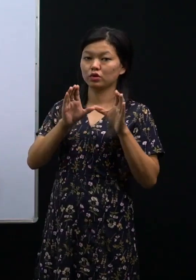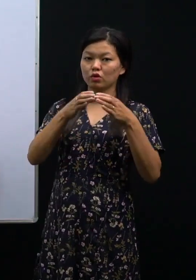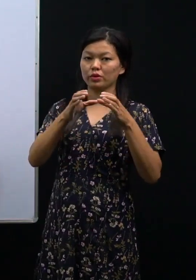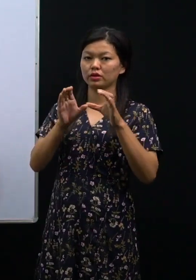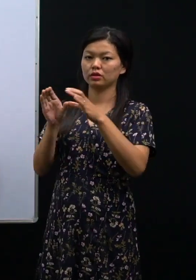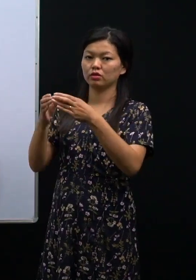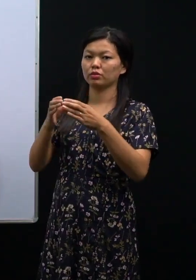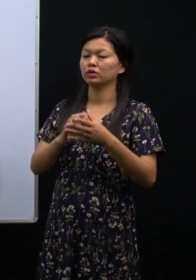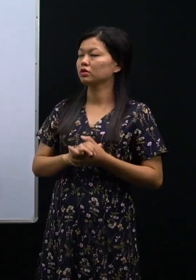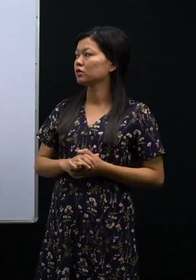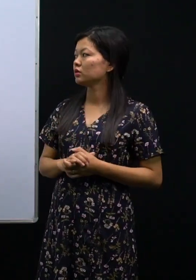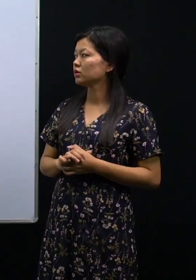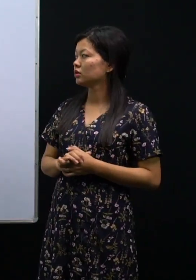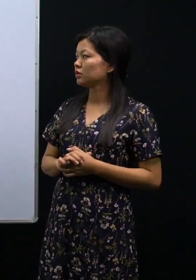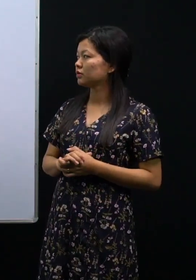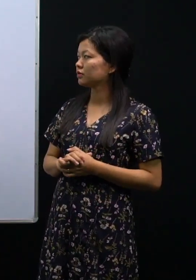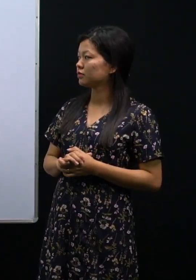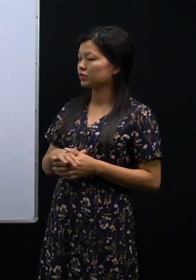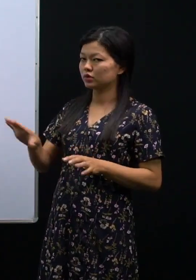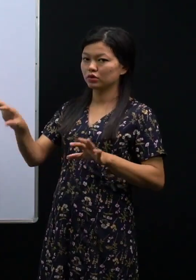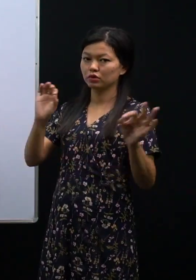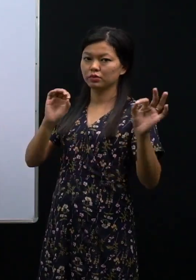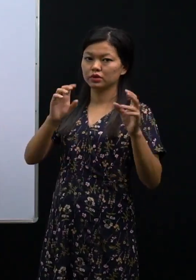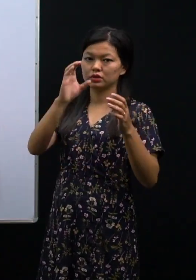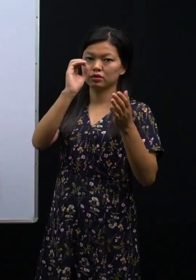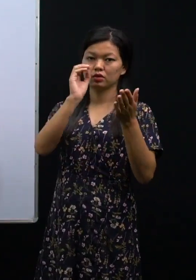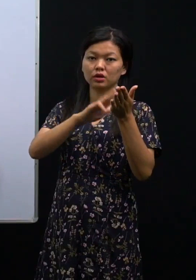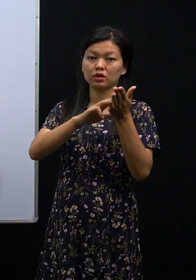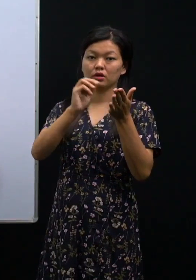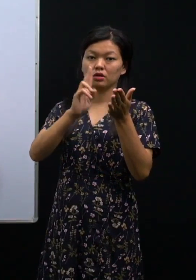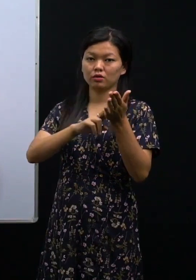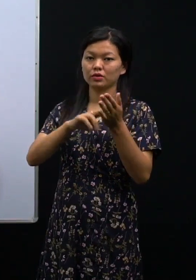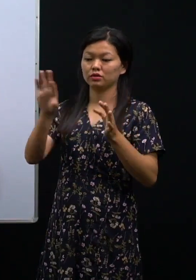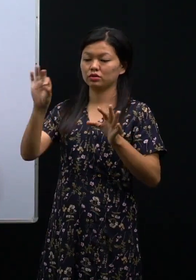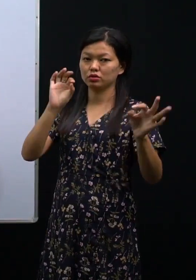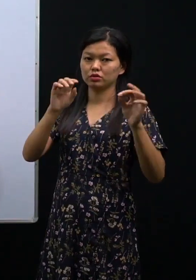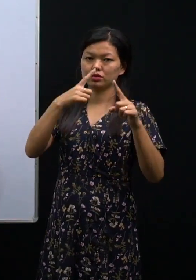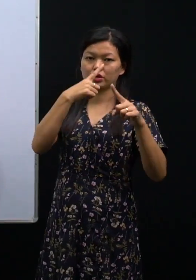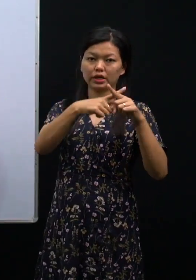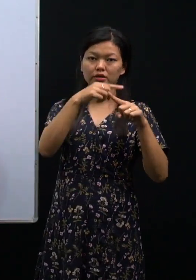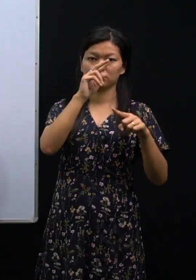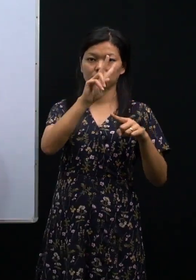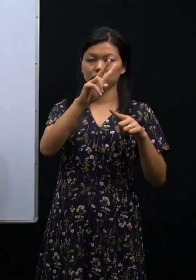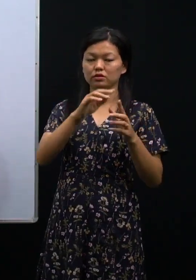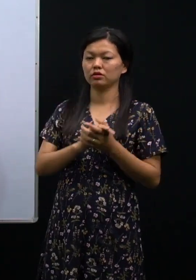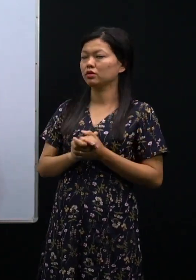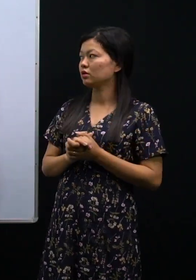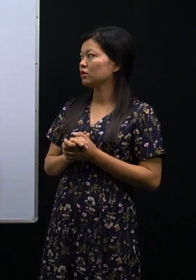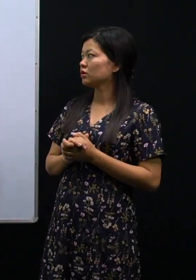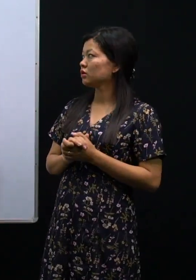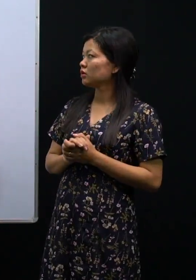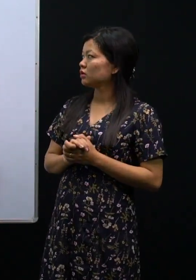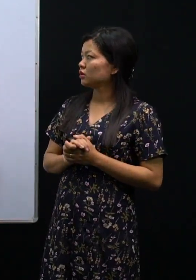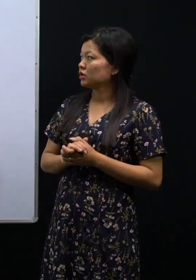correct? Plus, sum of the second term, a plus b, do you remember? A plus b, here a is